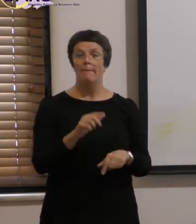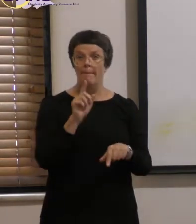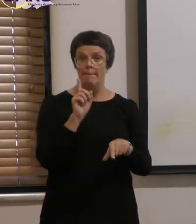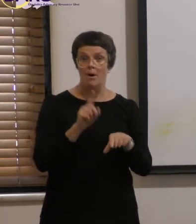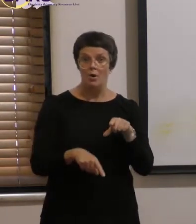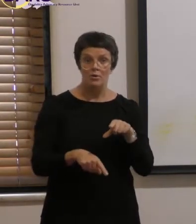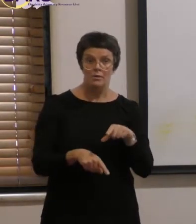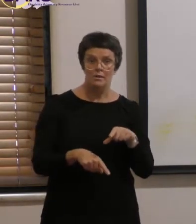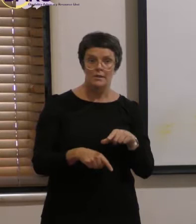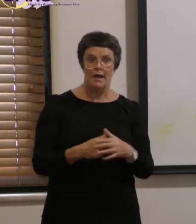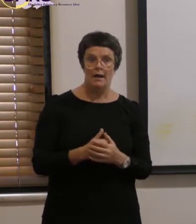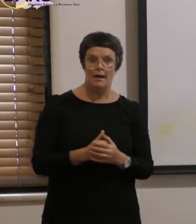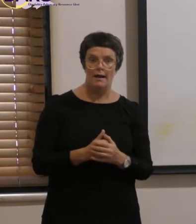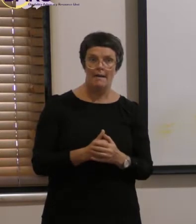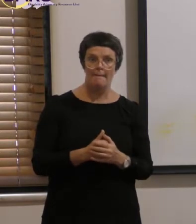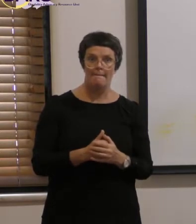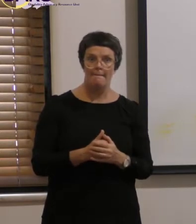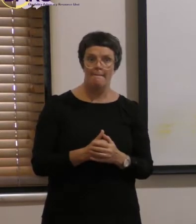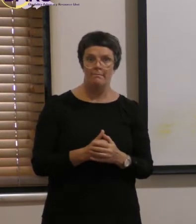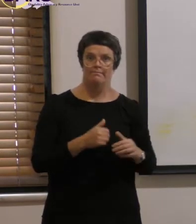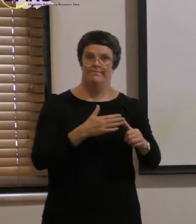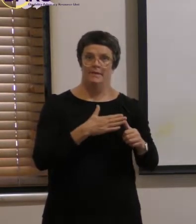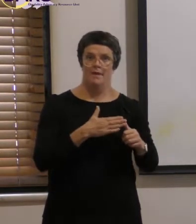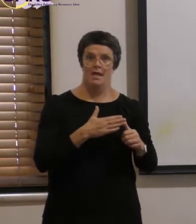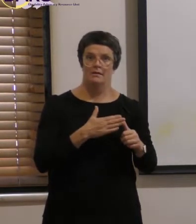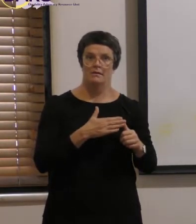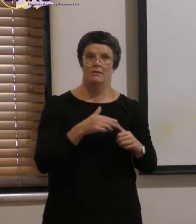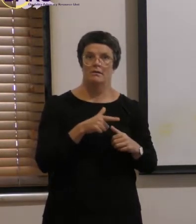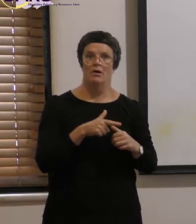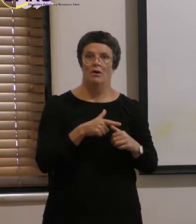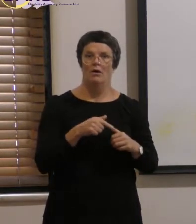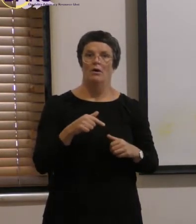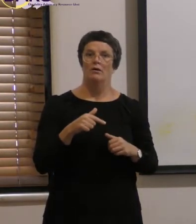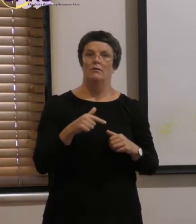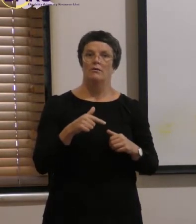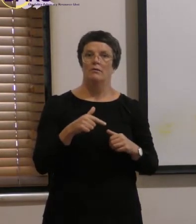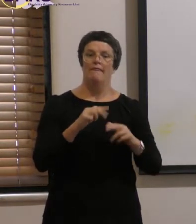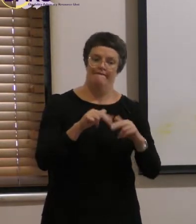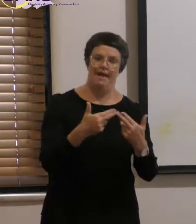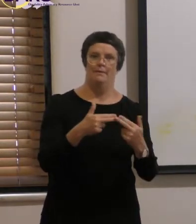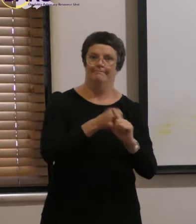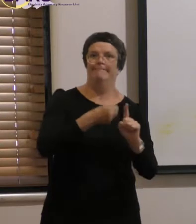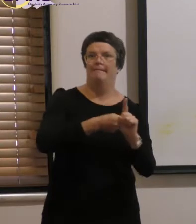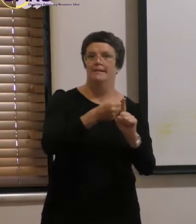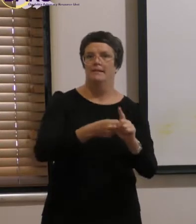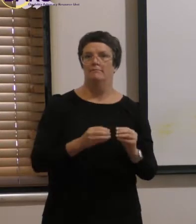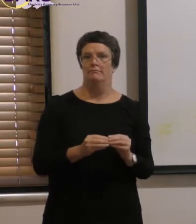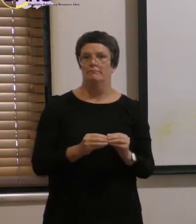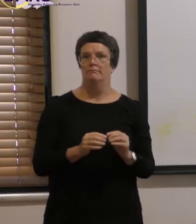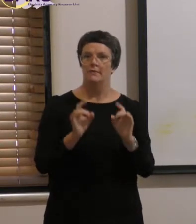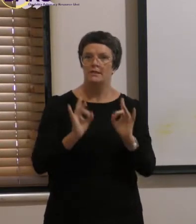99.9%, actually I'd say 100% of the time, are really dependent on vigilant family advocacy, where they're from day one,